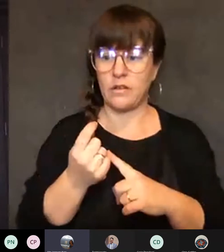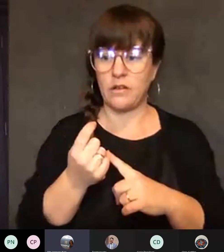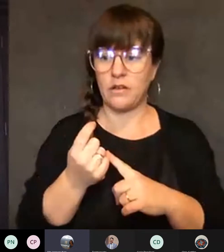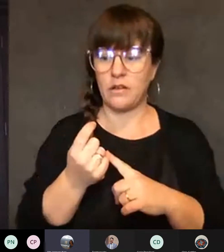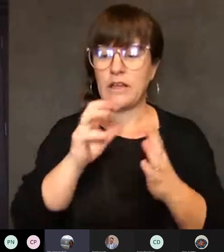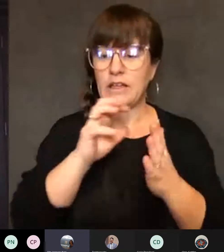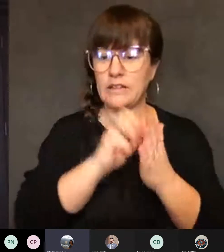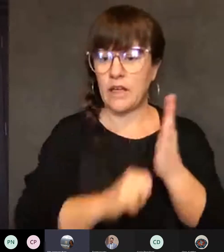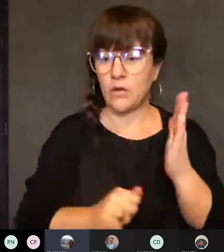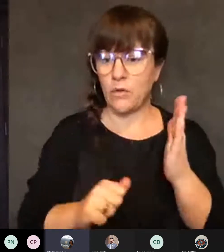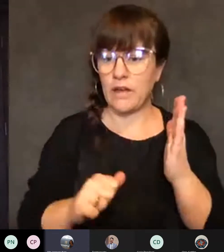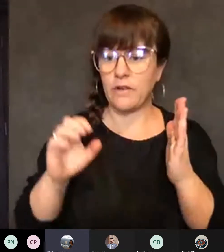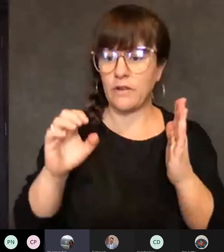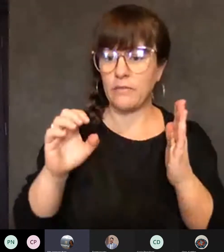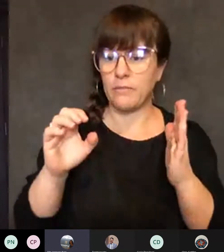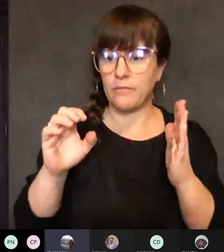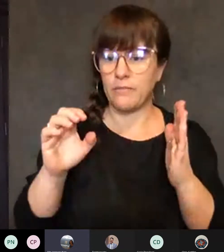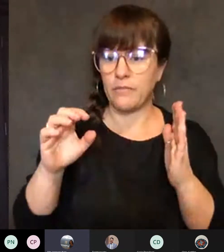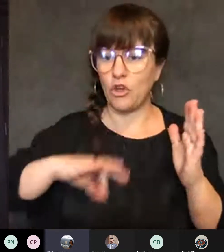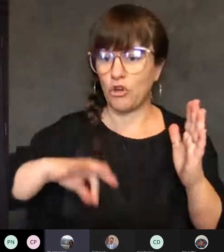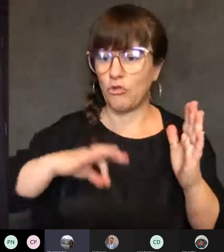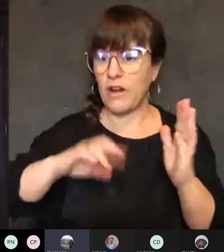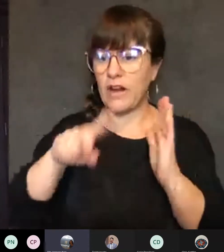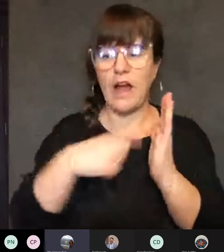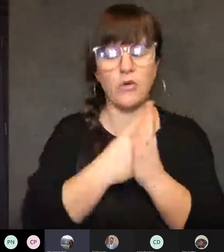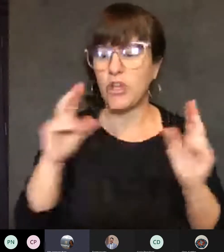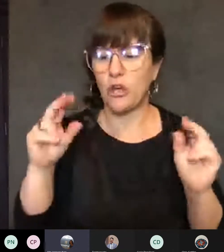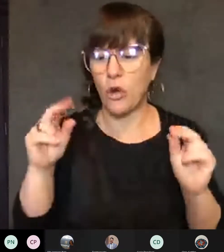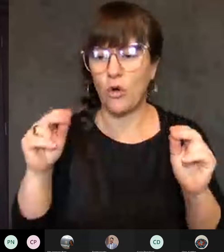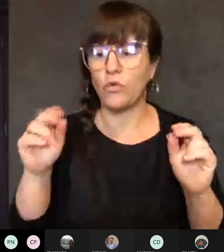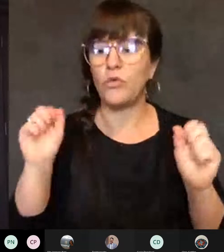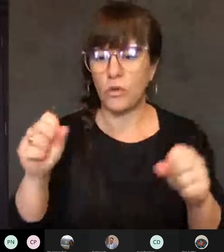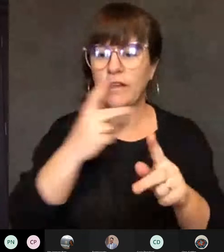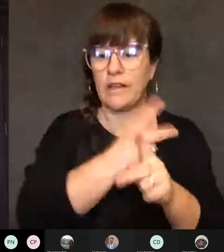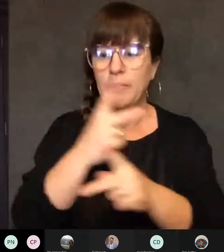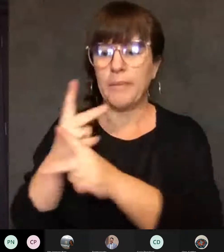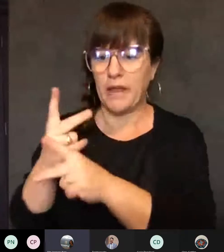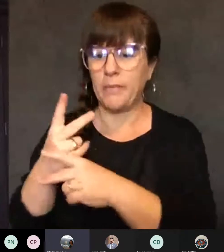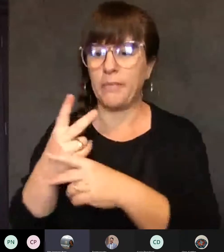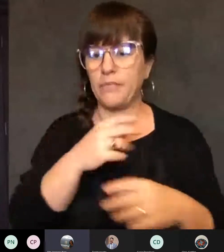or the equivalent of CE usage as an EEB.